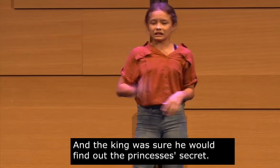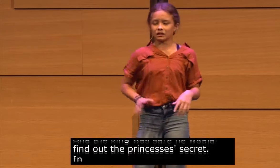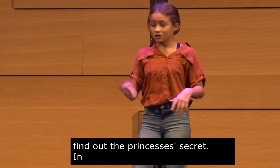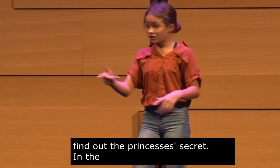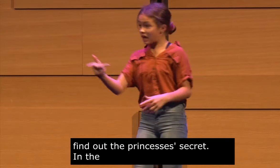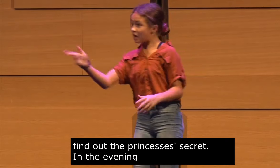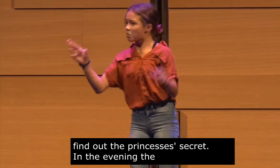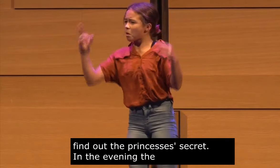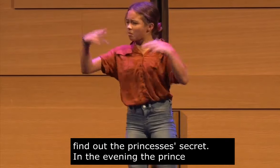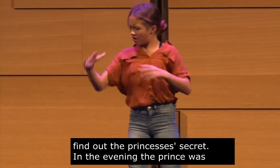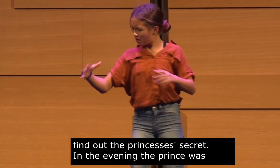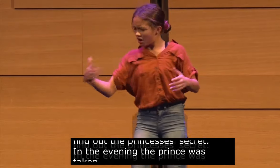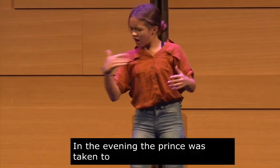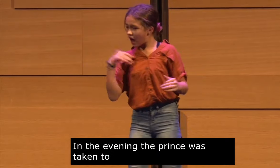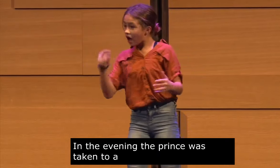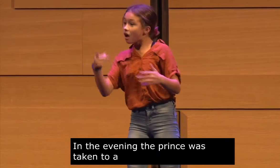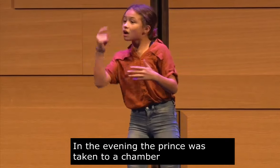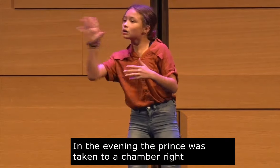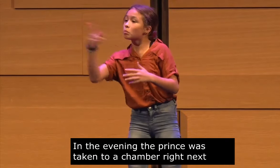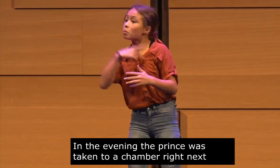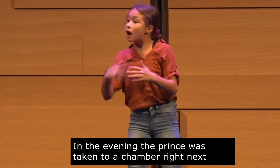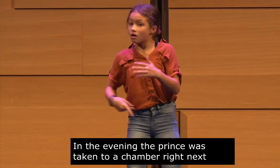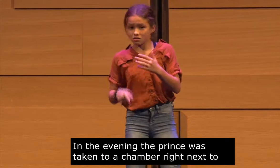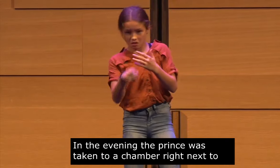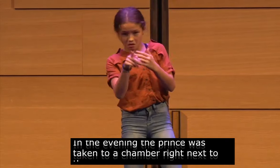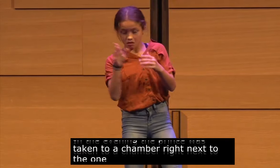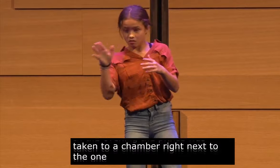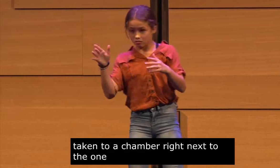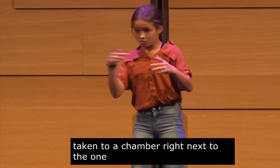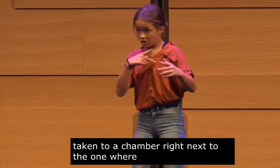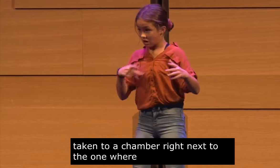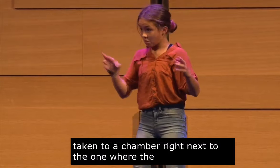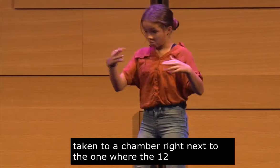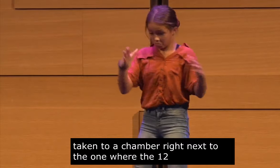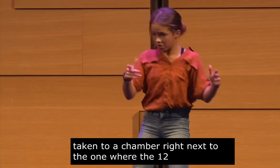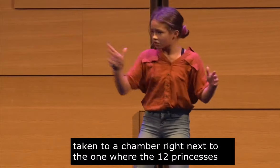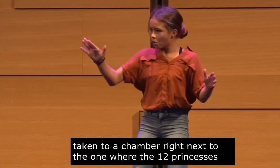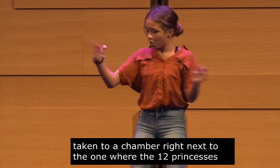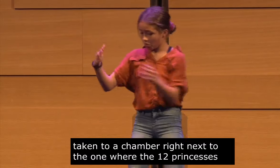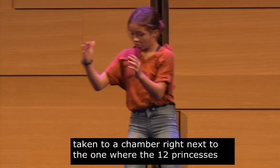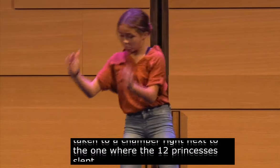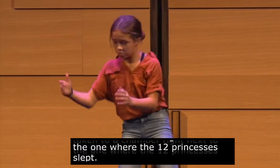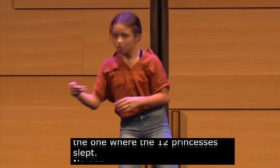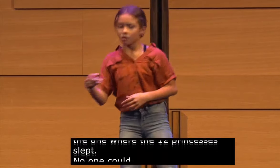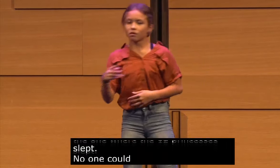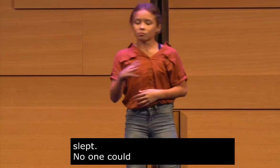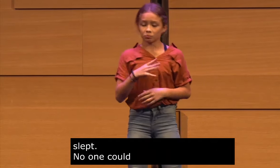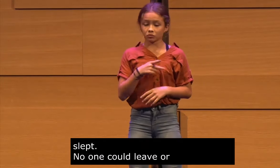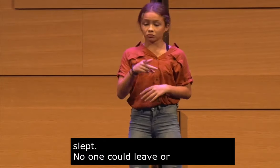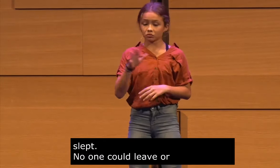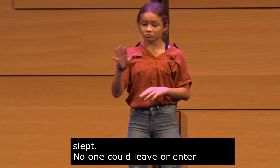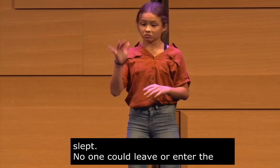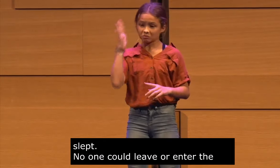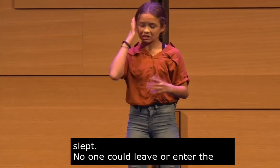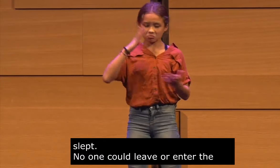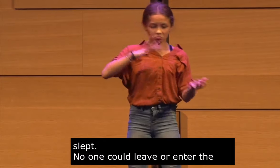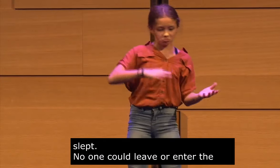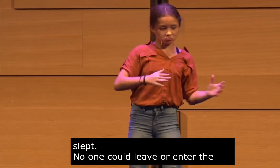In the evening, the prince was taken to a chamber right next to the one where the 12 princesses slept. No one could leave or enter the princess's